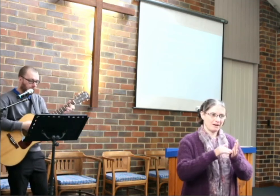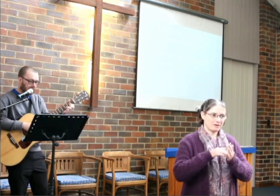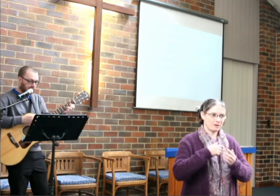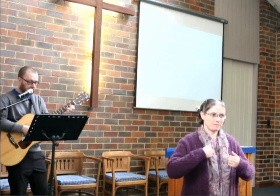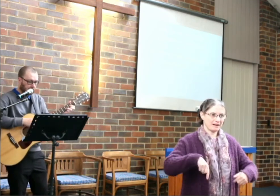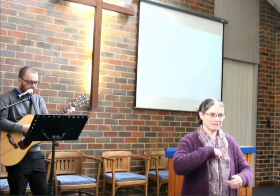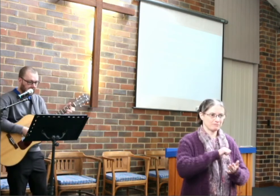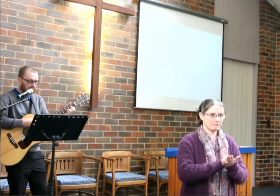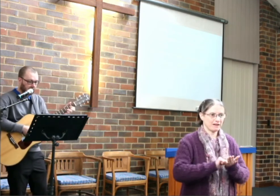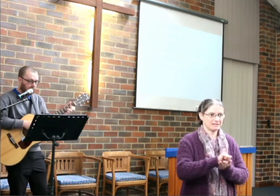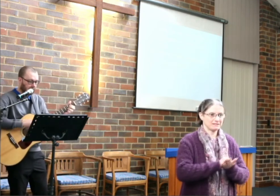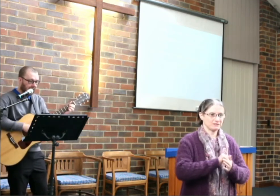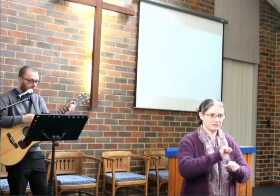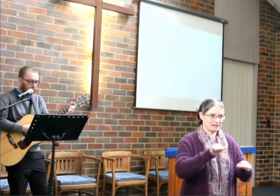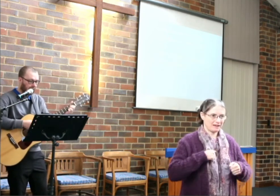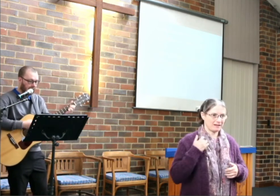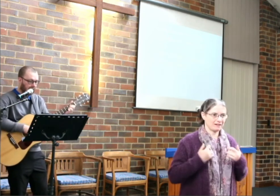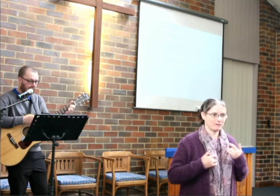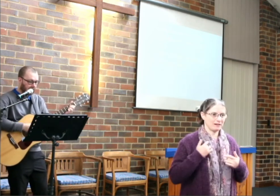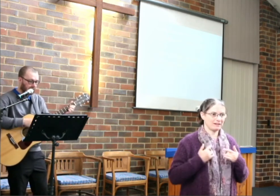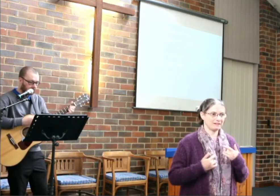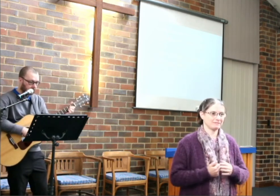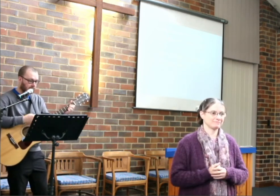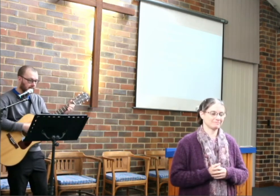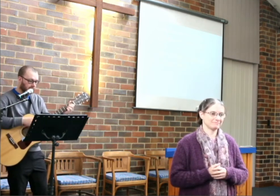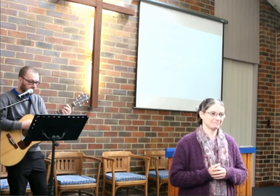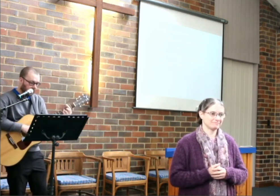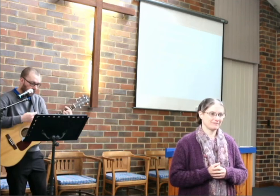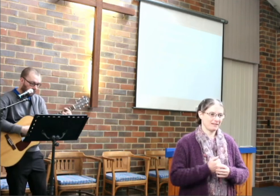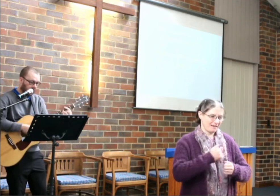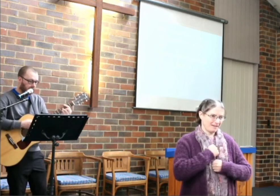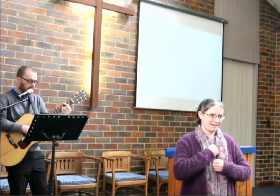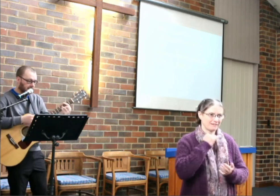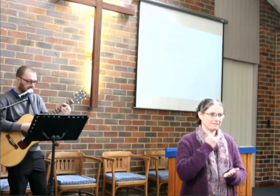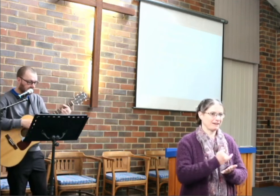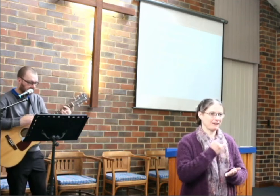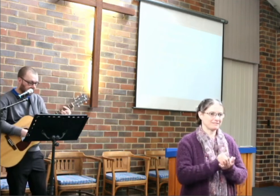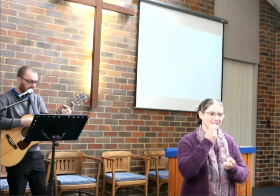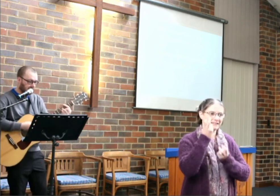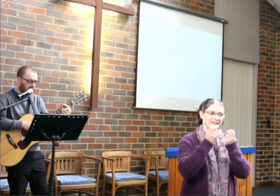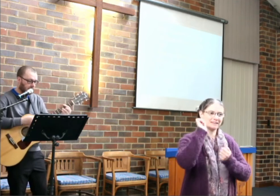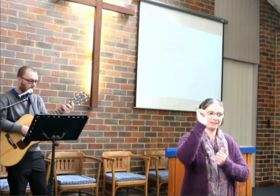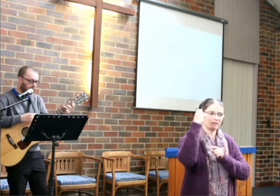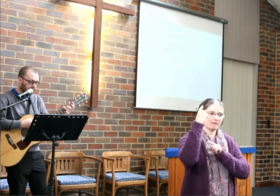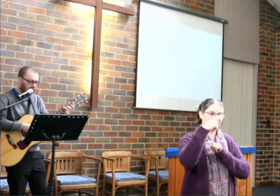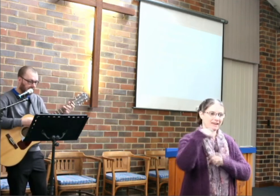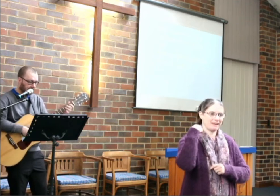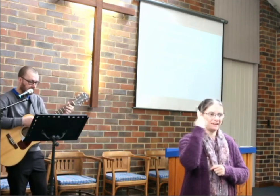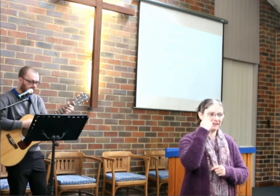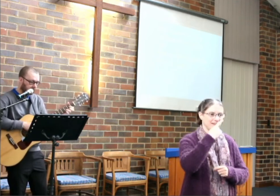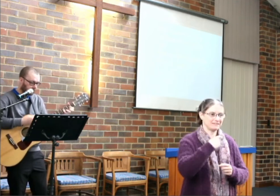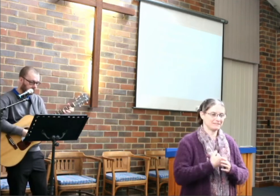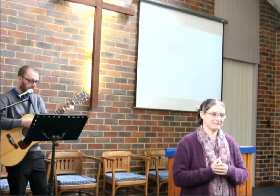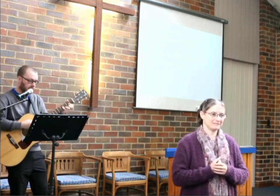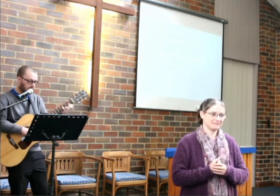Help us repent of our ways, our failures in seeking your